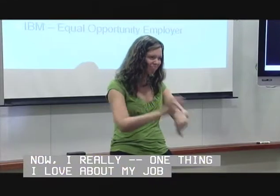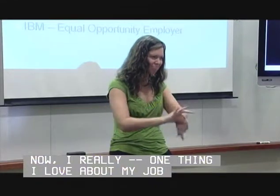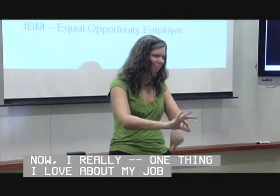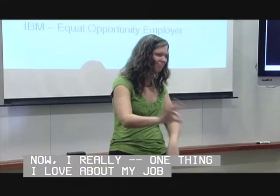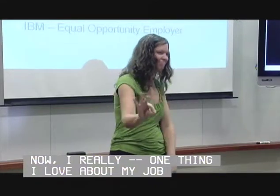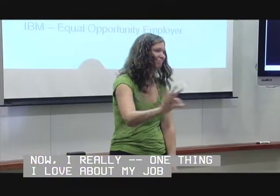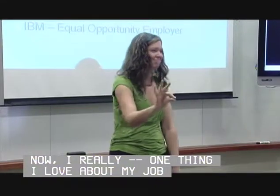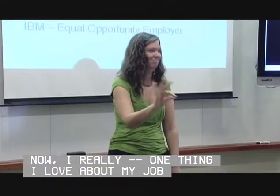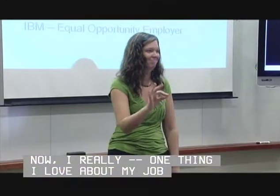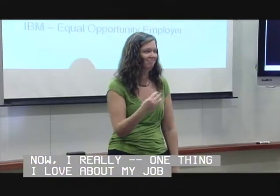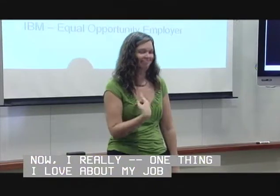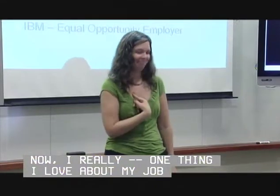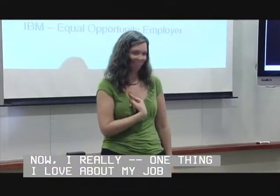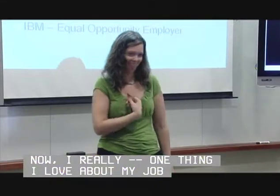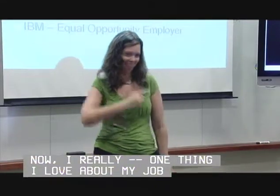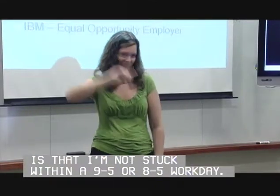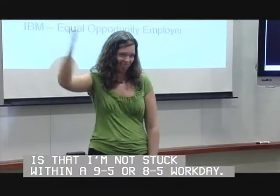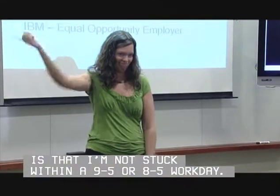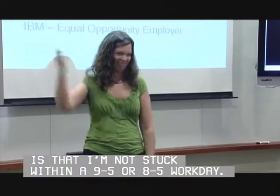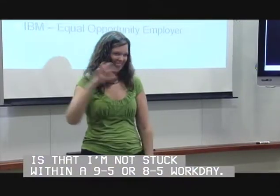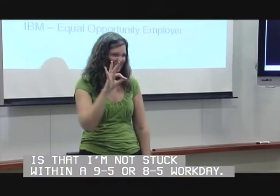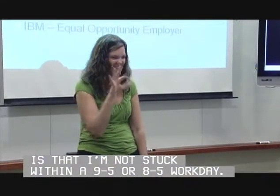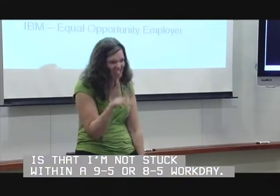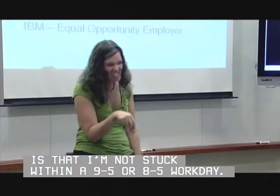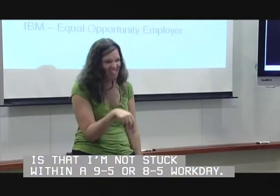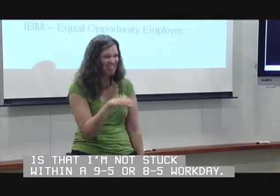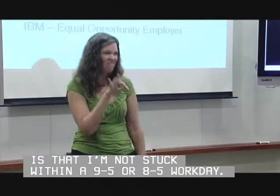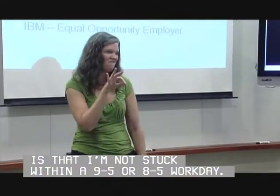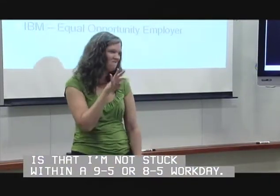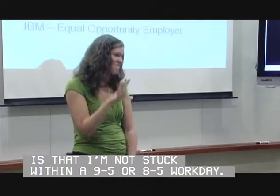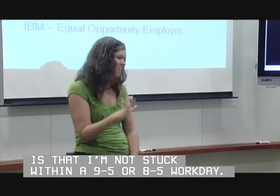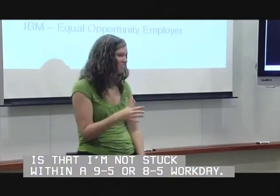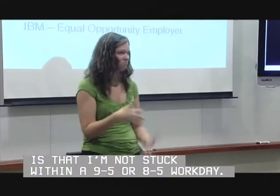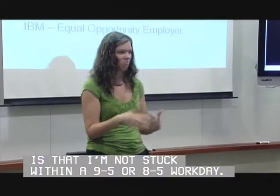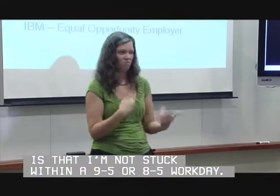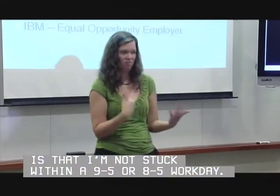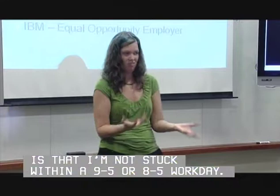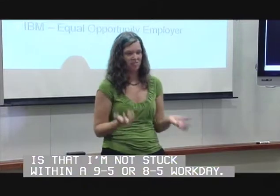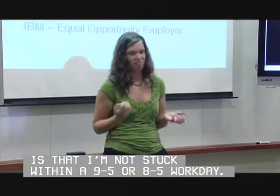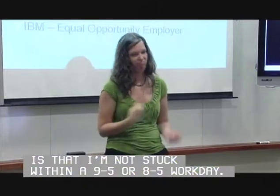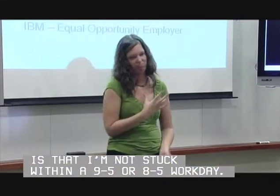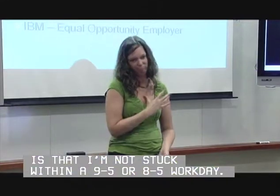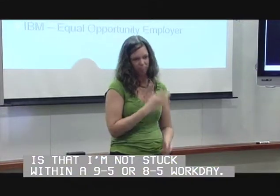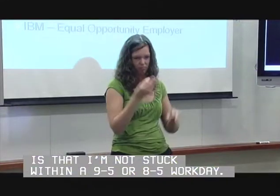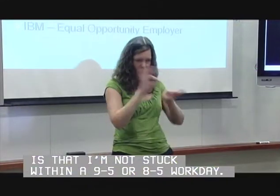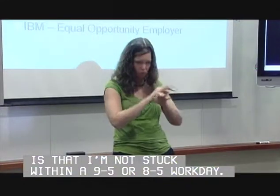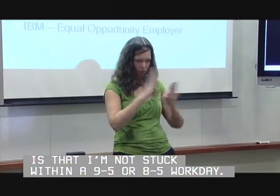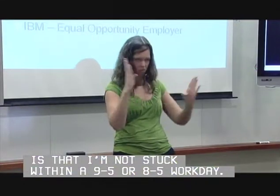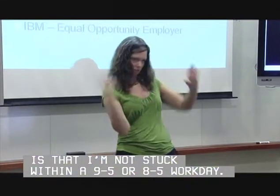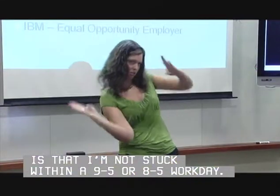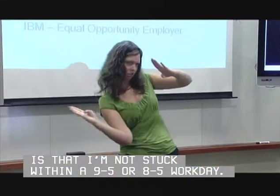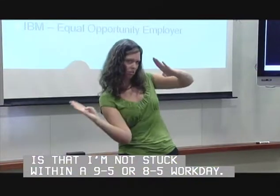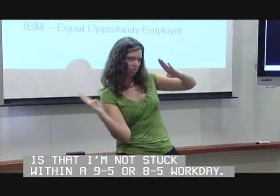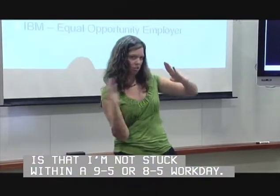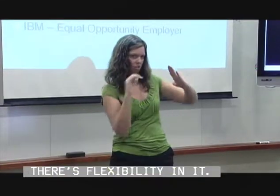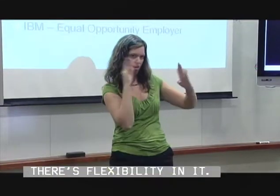one thing I love about my job is that I'm not stuck within like a 9 to 5 or 8 to 5 workday.